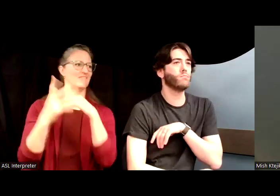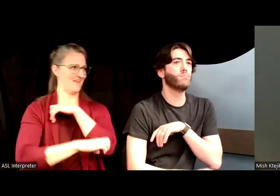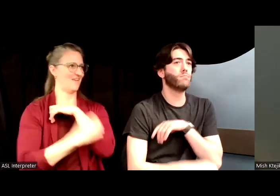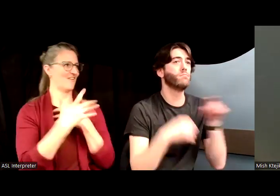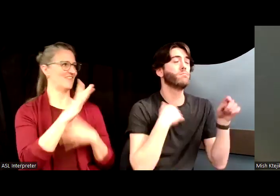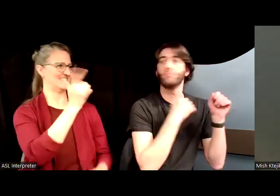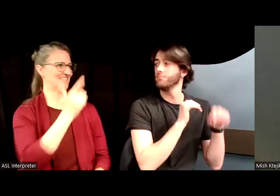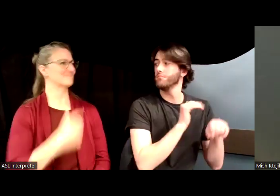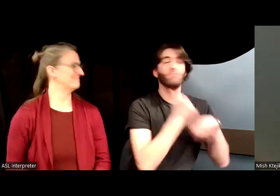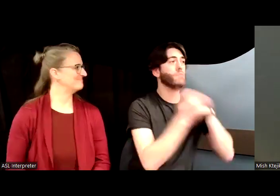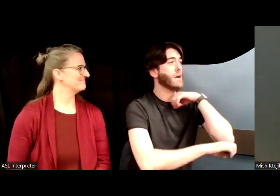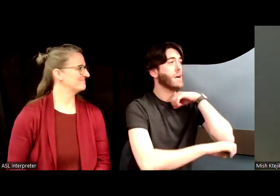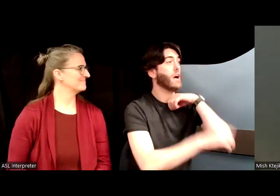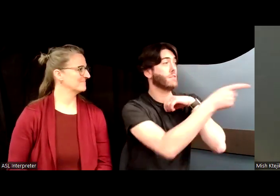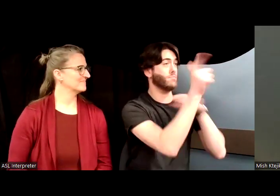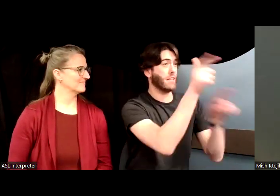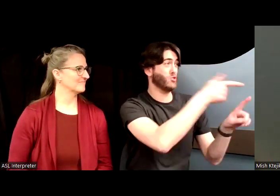Thank you, Eric.